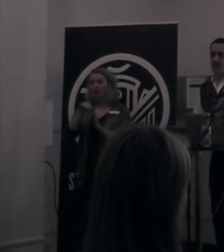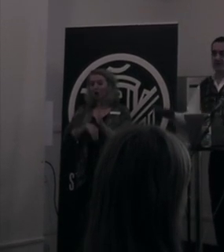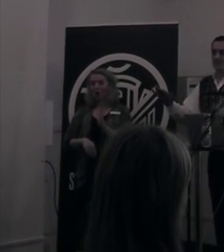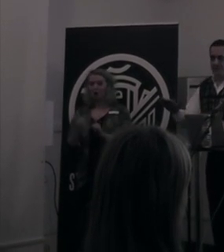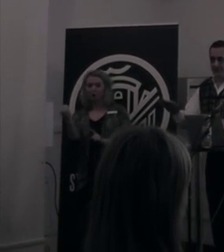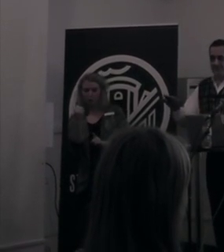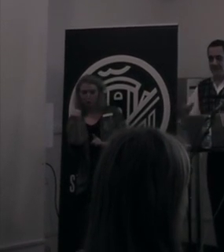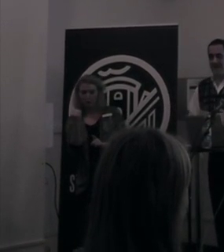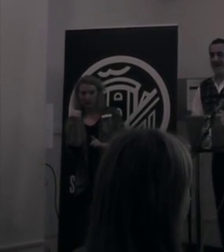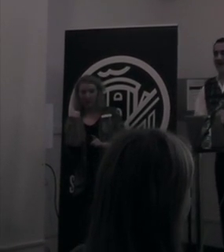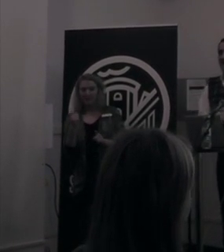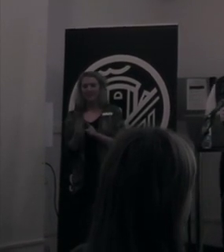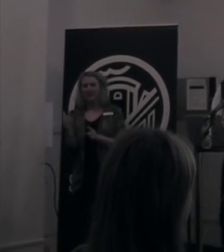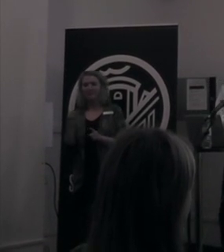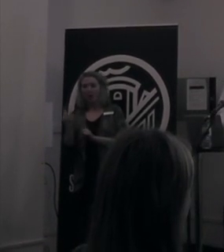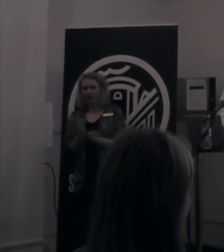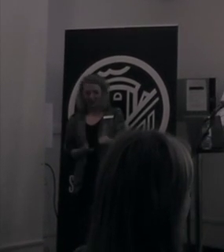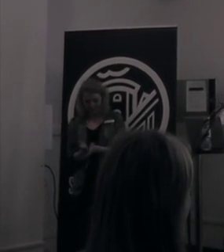can't actually do it.